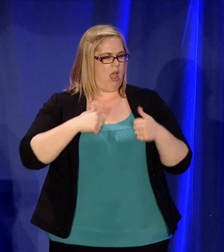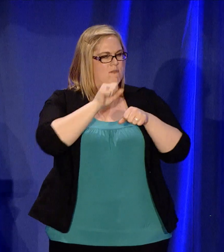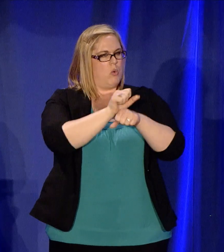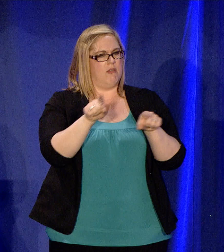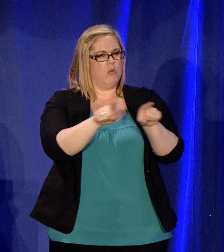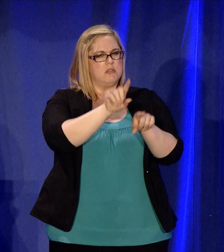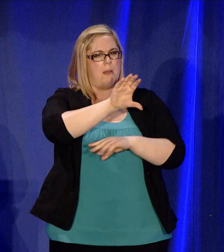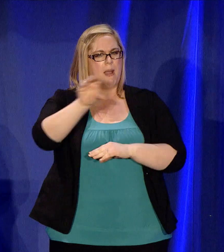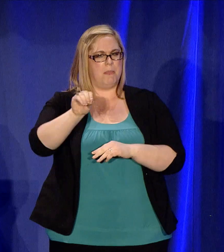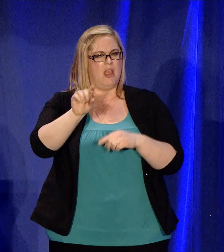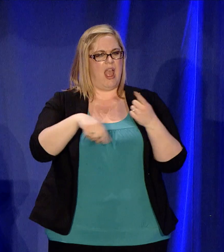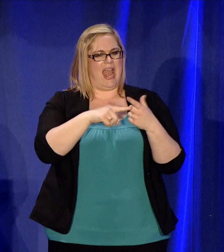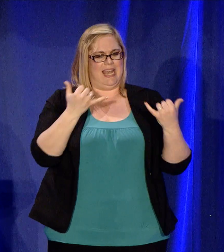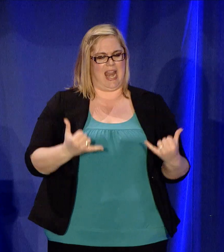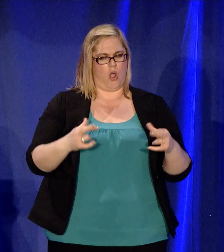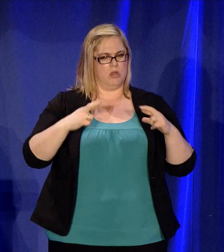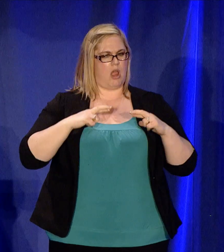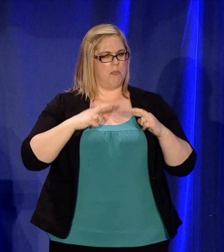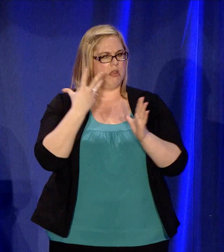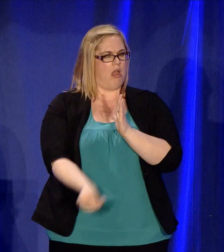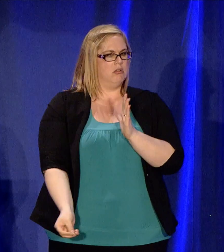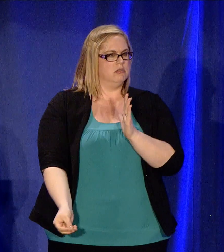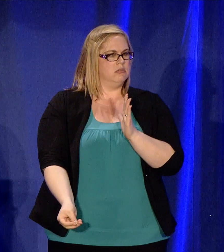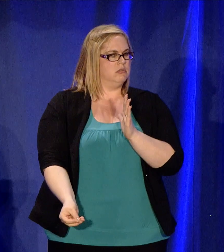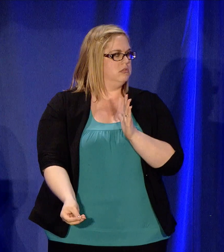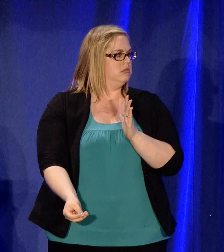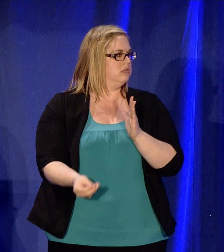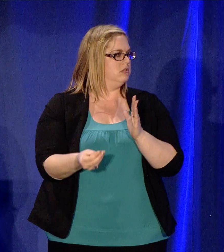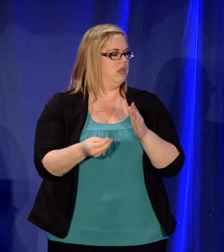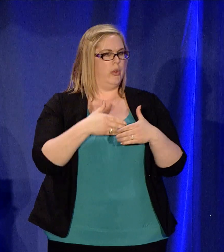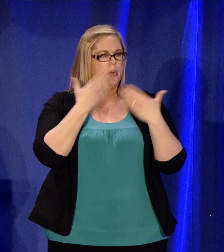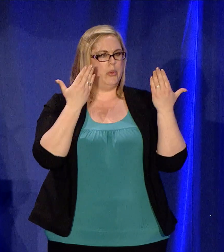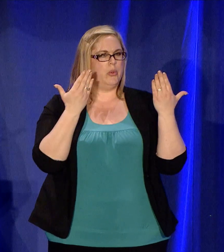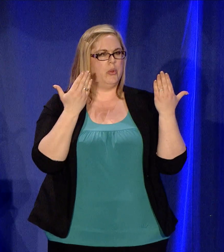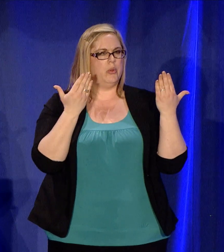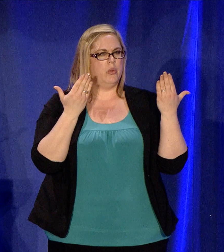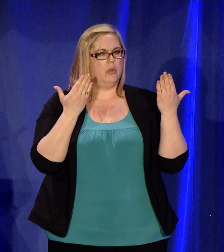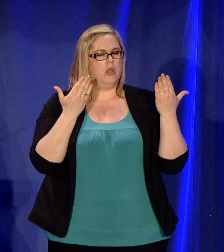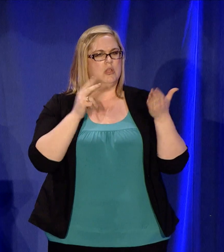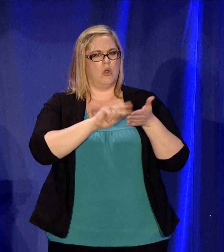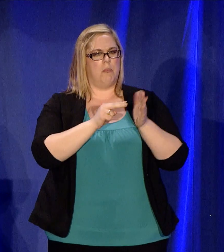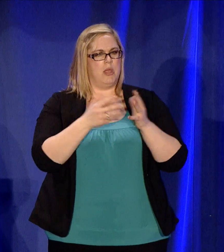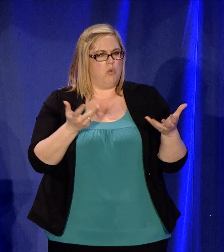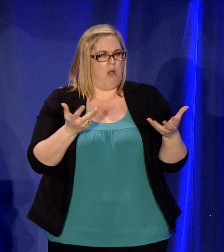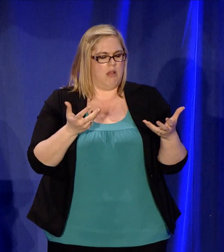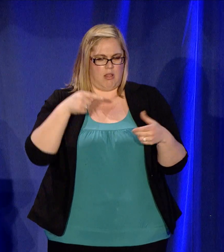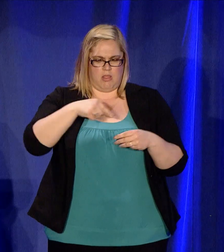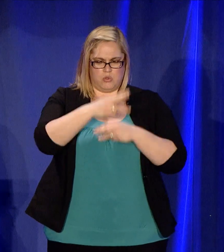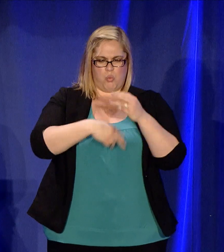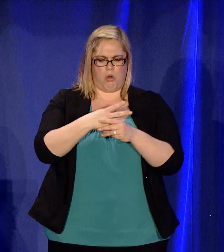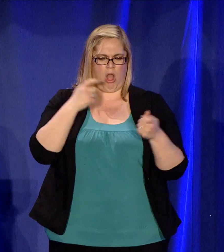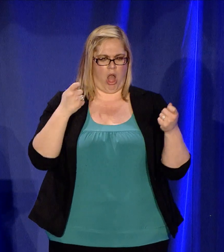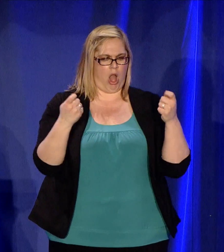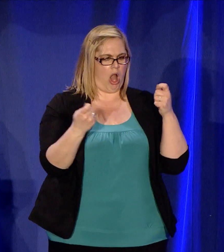same company. And that question is this: in a world that is changing so fast,